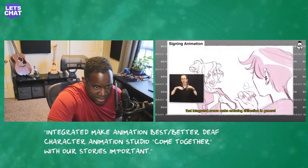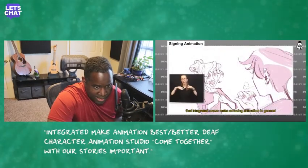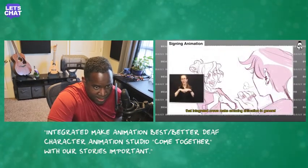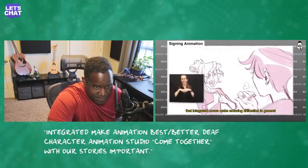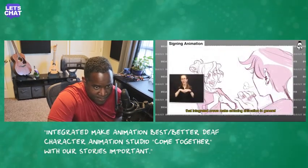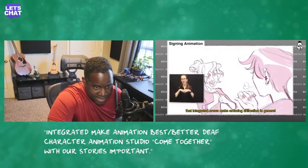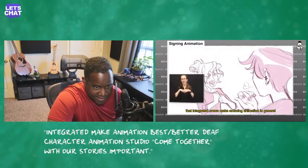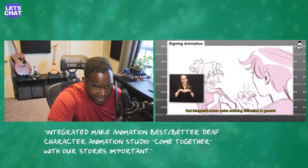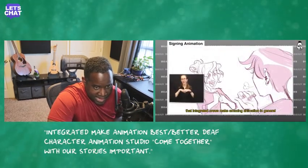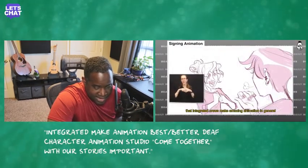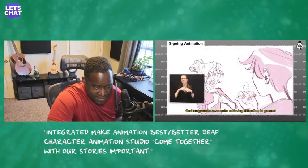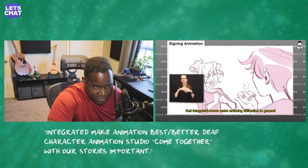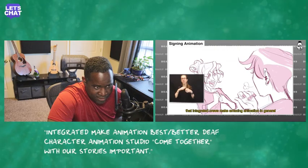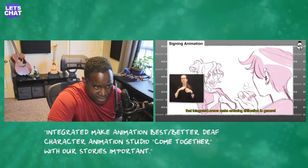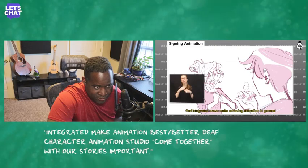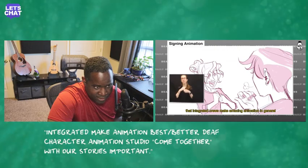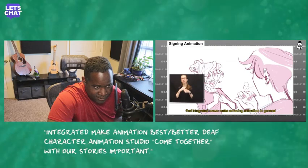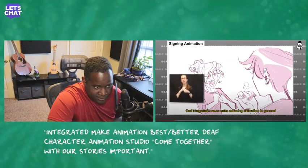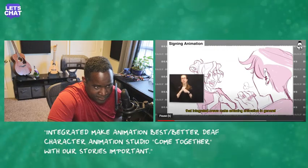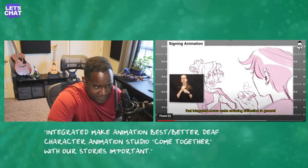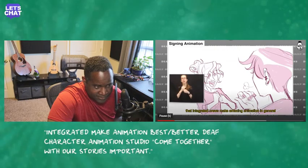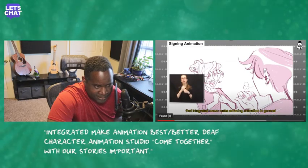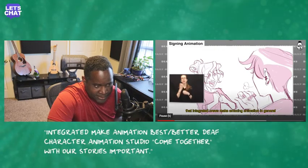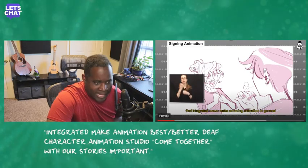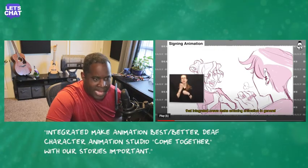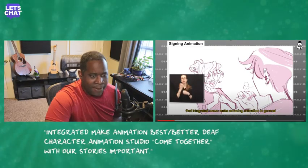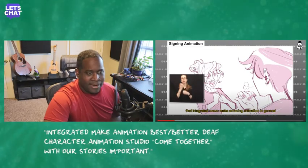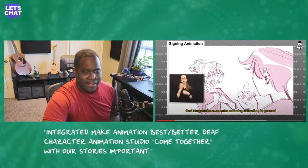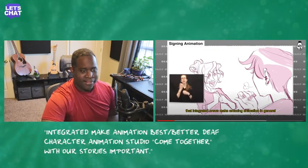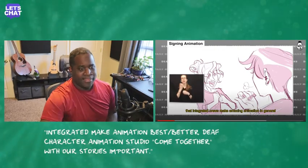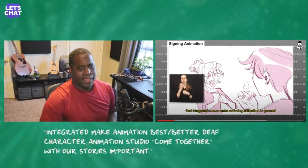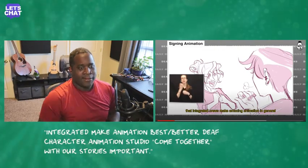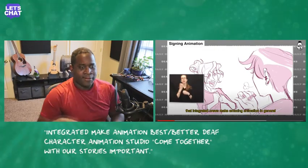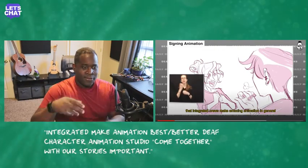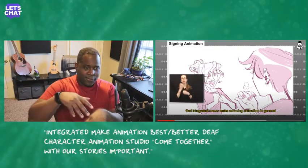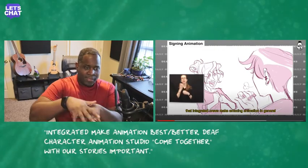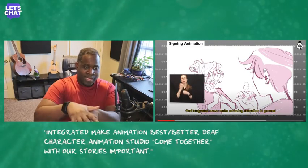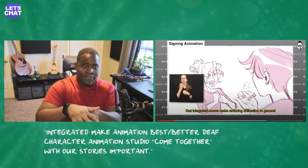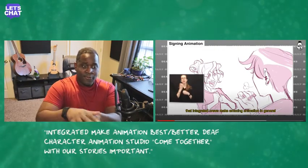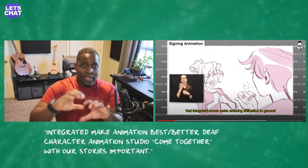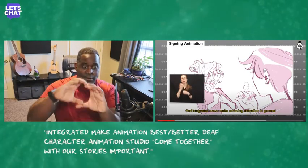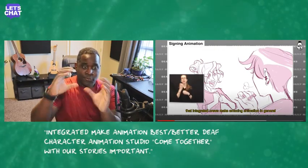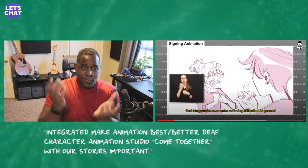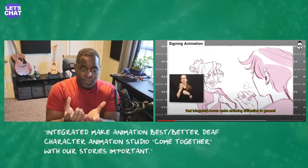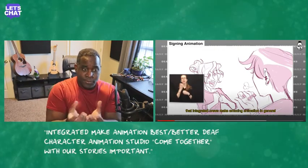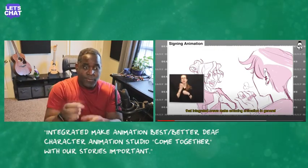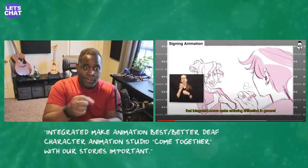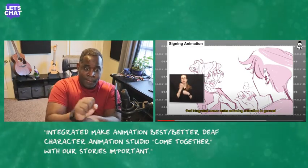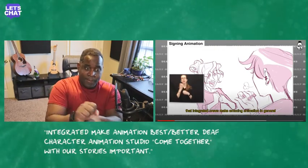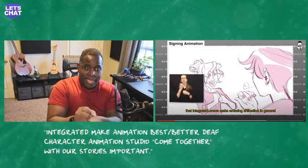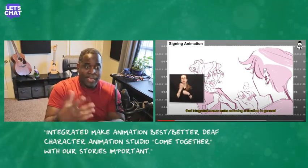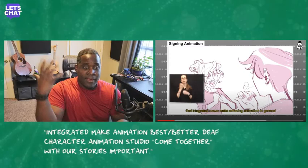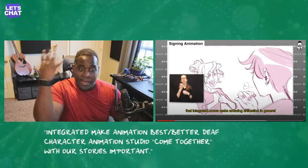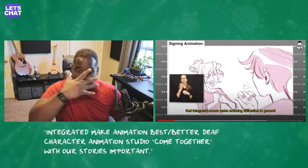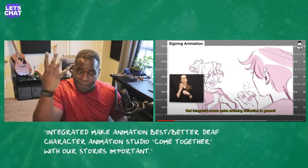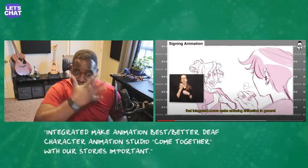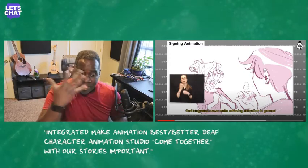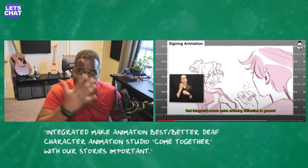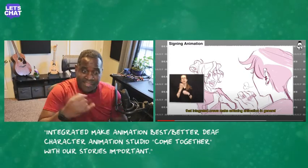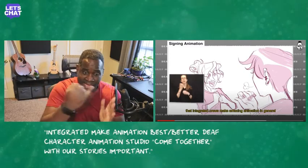crews make amazing animation in general. How would I say that? So the integrated crews